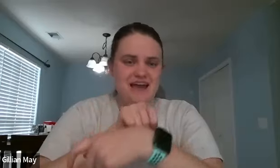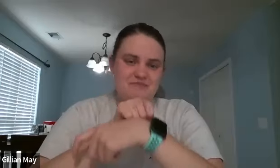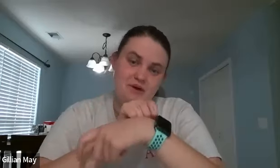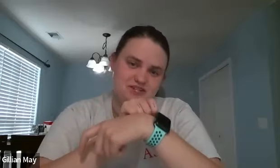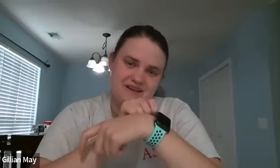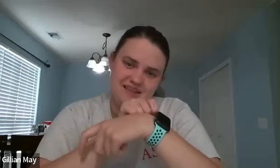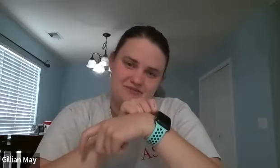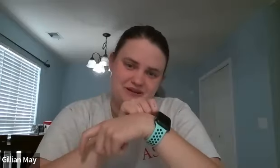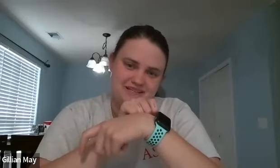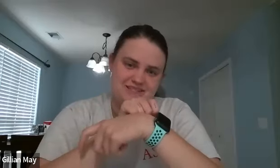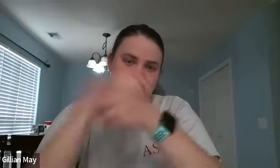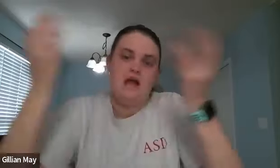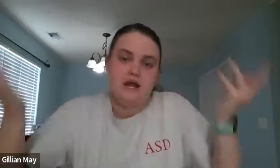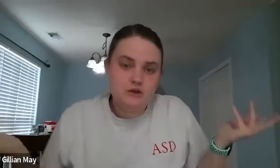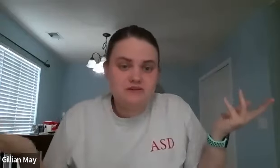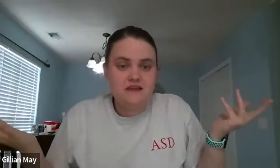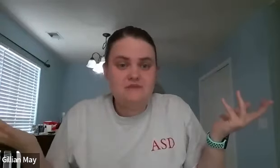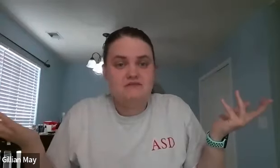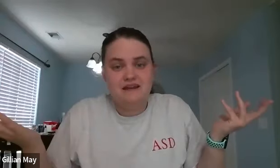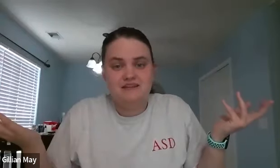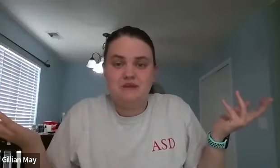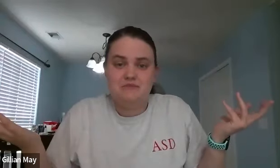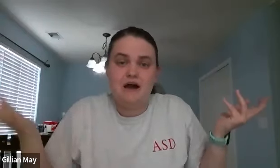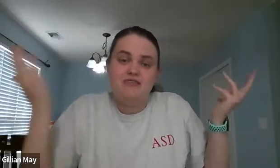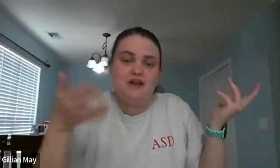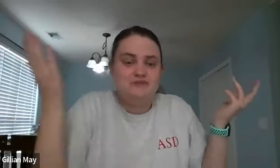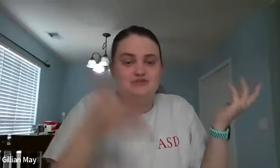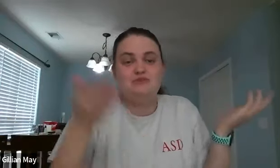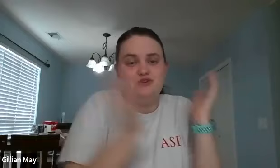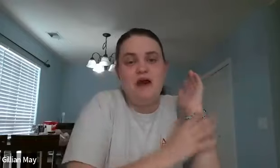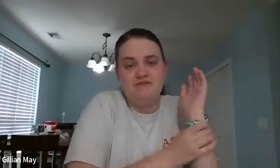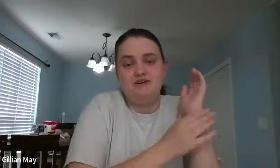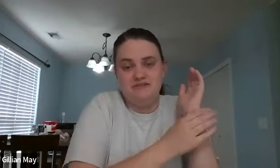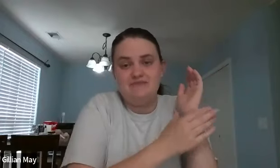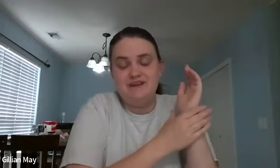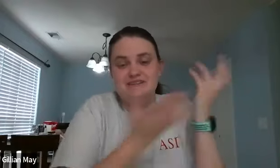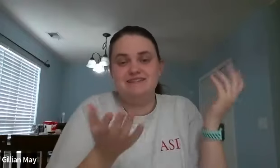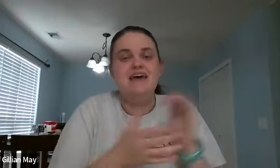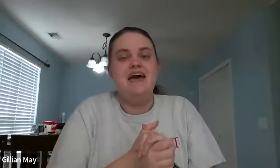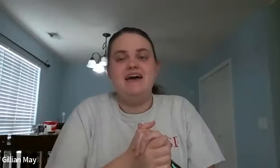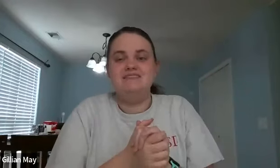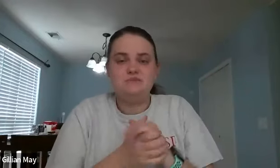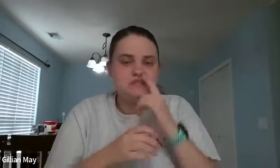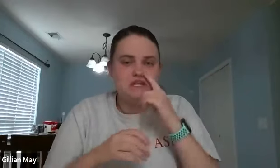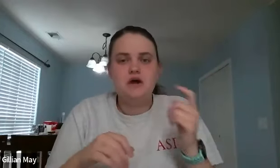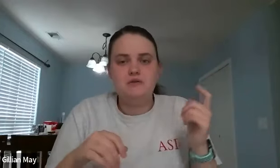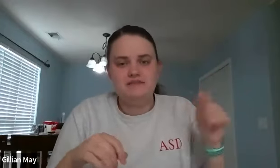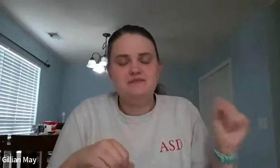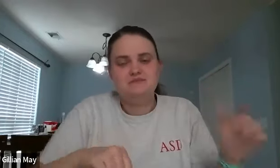have my watch on my left wrist. I grew up in a family of right-handed people. I thought it was normal. You have it on that wrist. And then someone was like, no, left-handed people are supposed